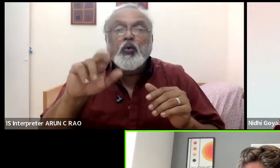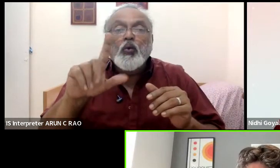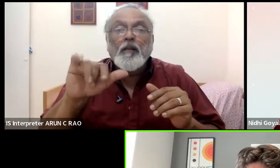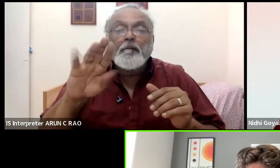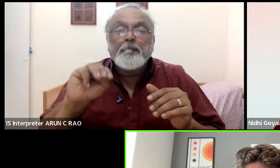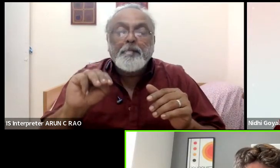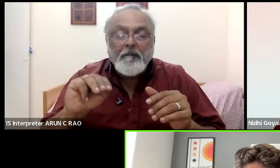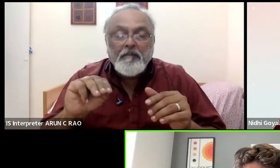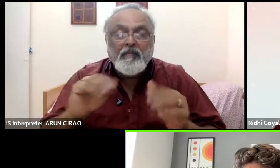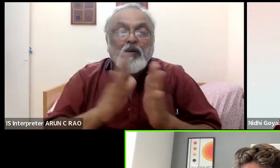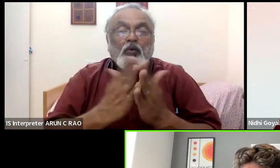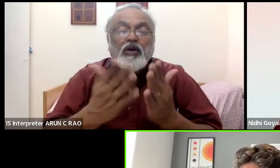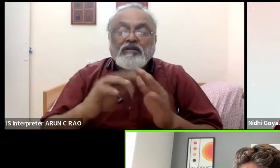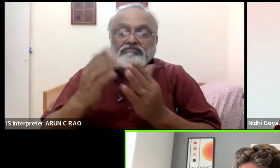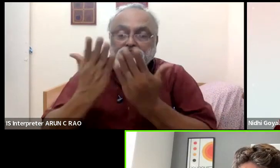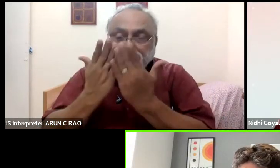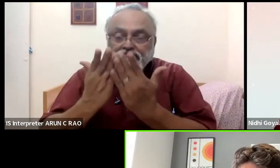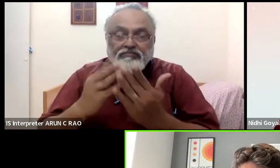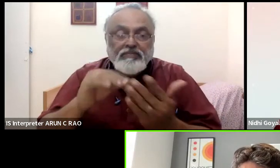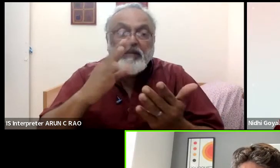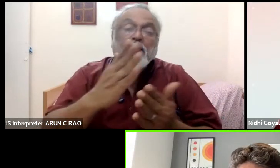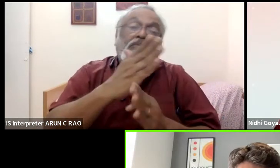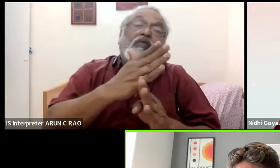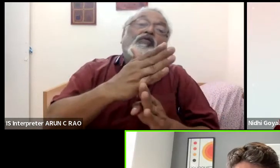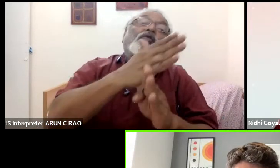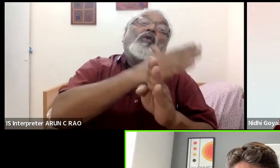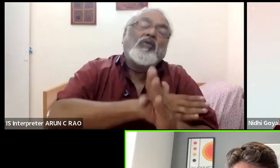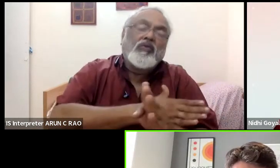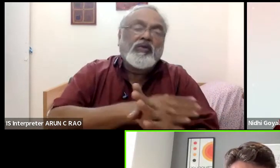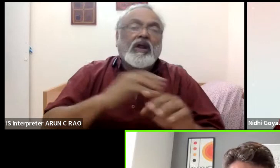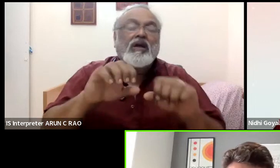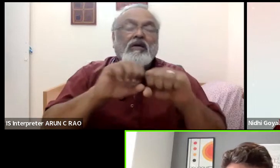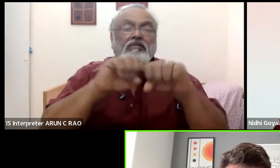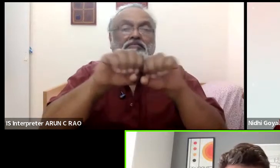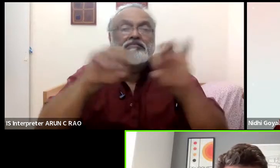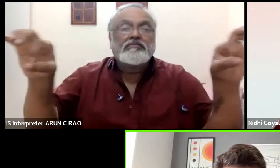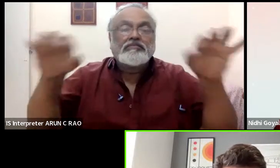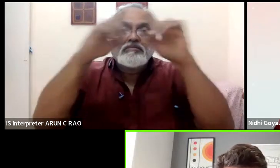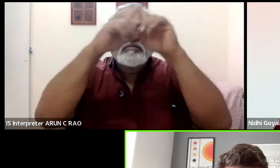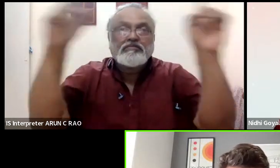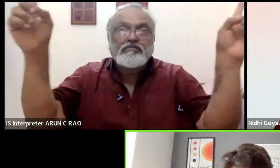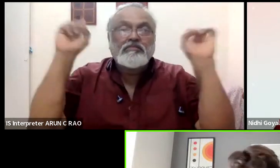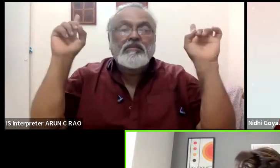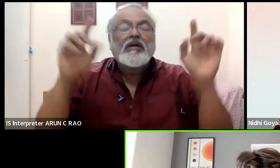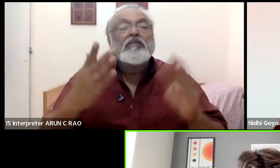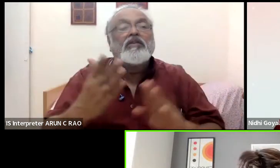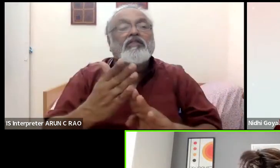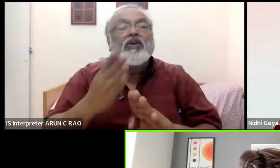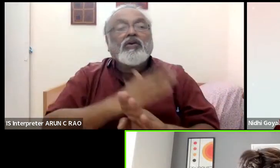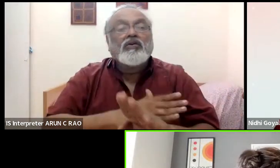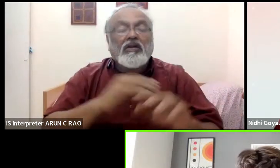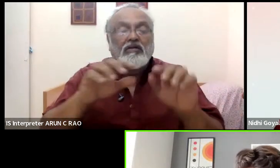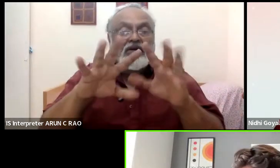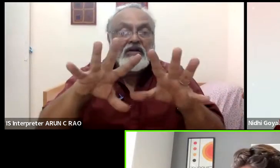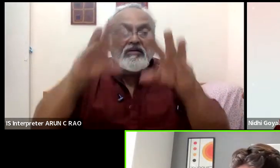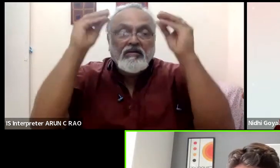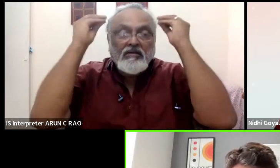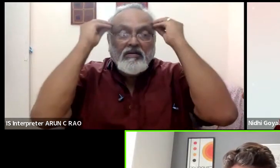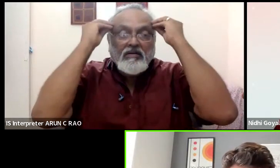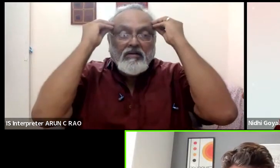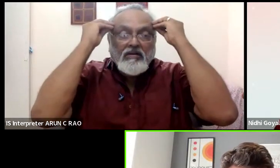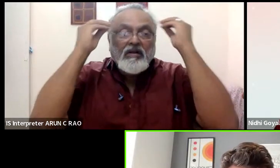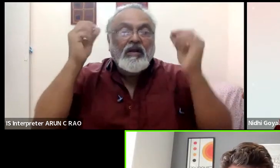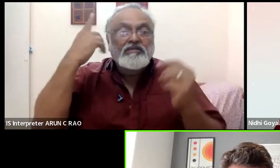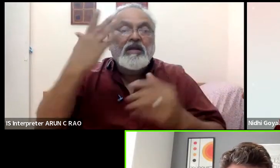that I agree completely with you how important that is. And I also thank you for bringing the gender lens to this, thinking about women